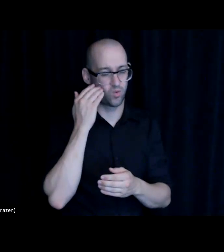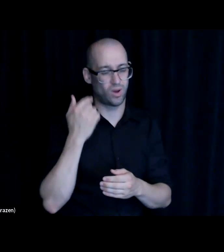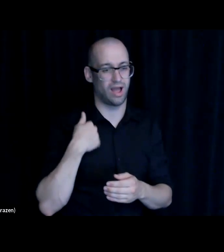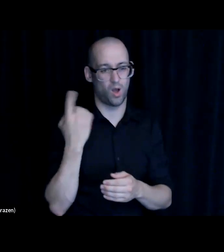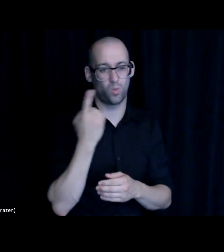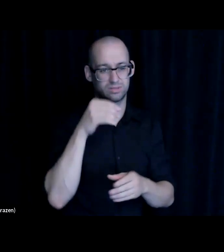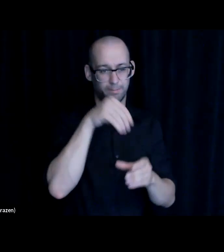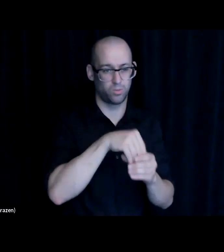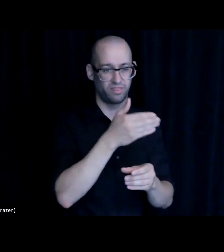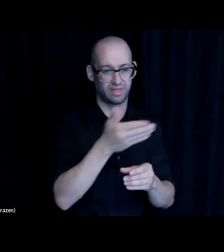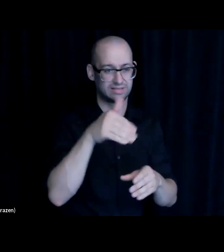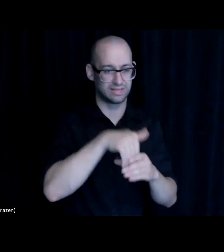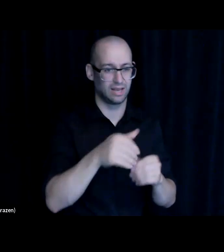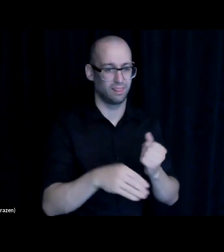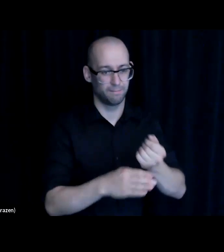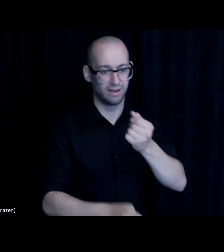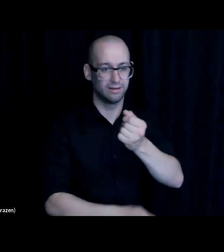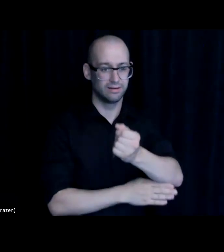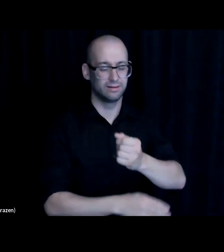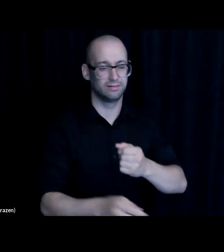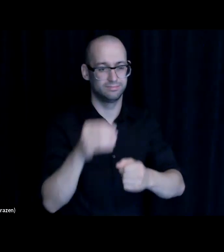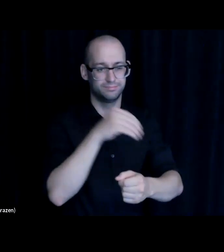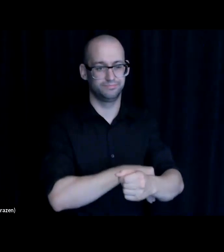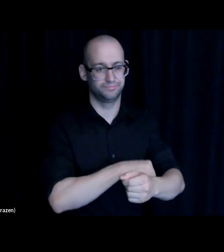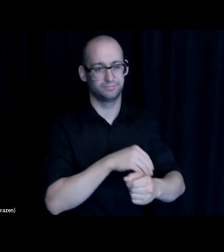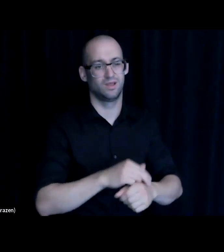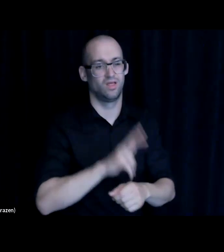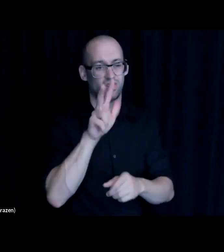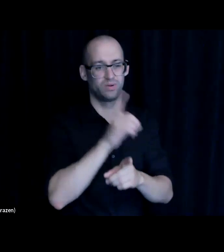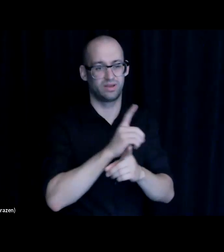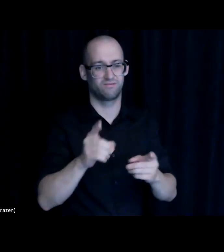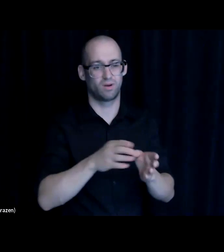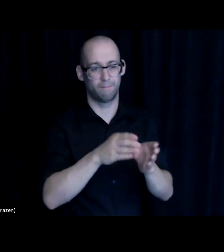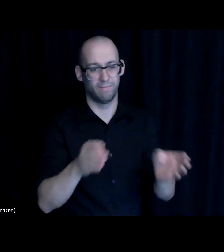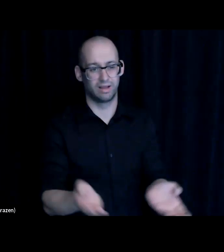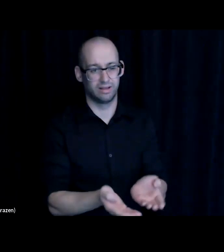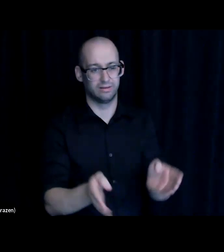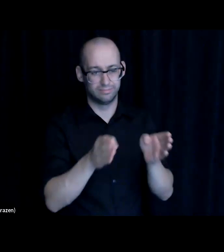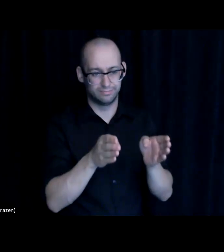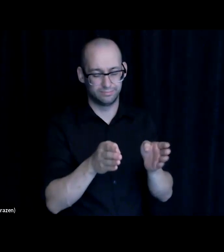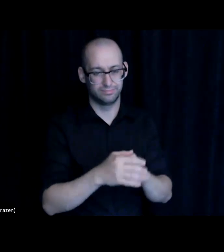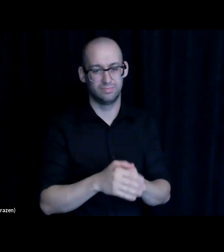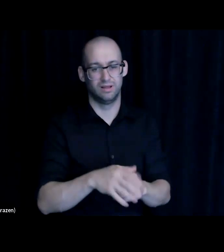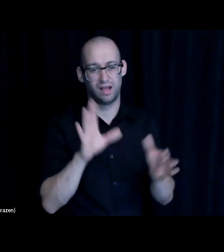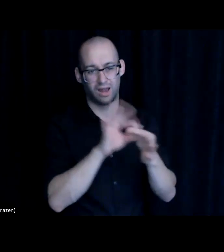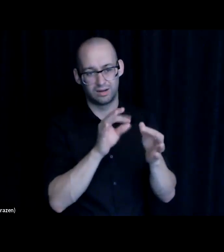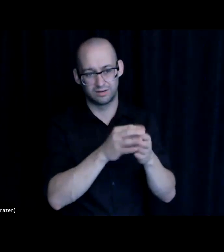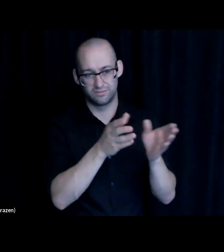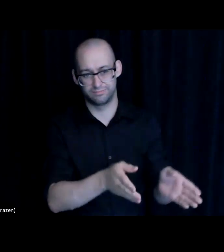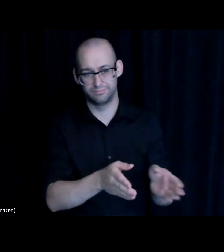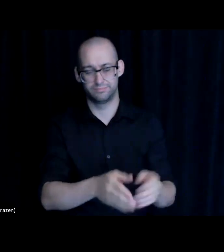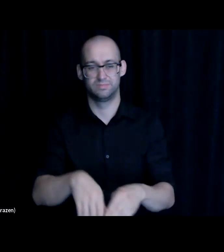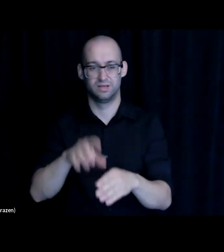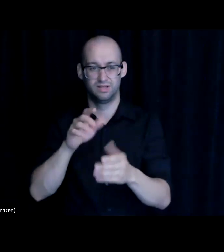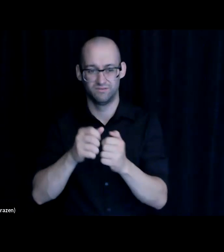talk real quick about this in three buckets, as they were. The bucket of connectivity, devices, and